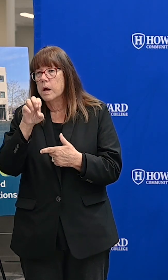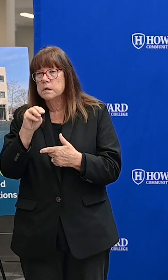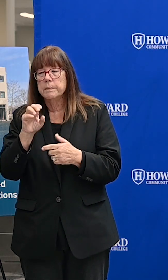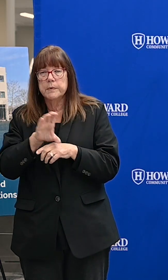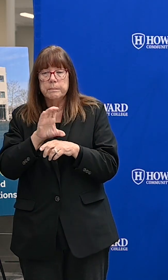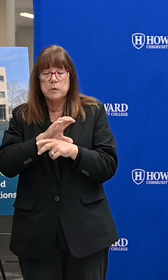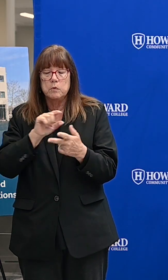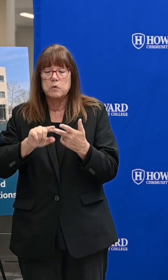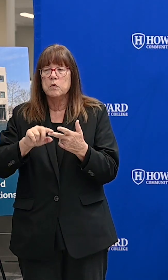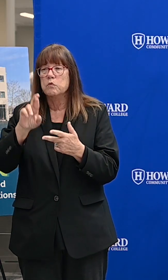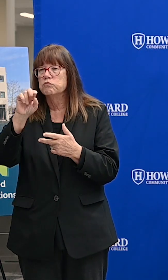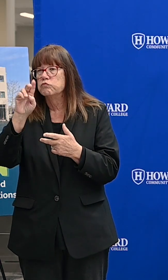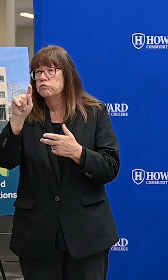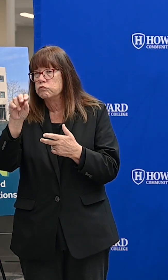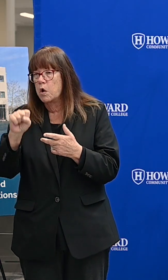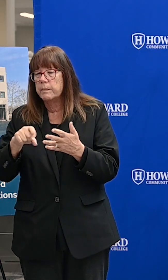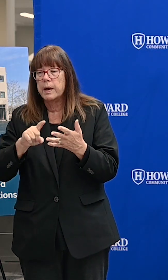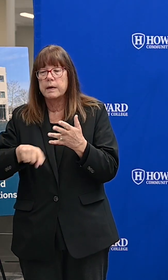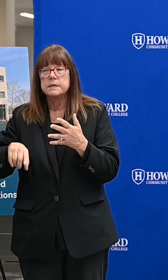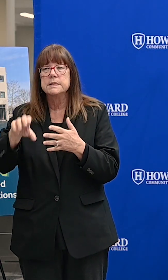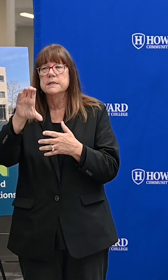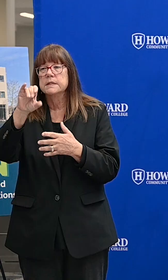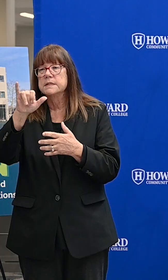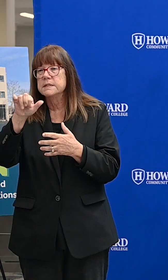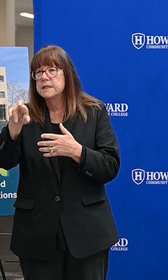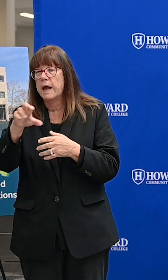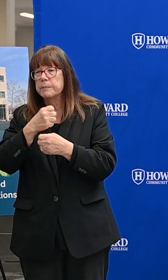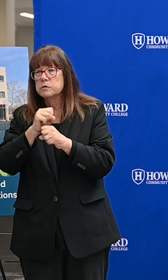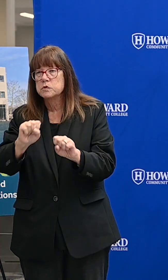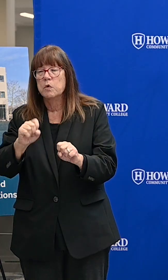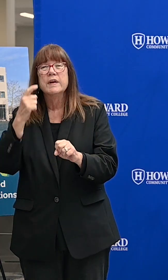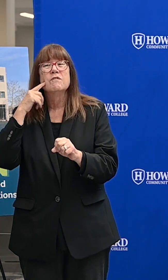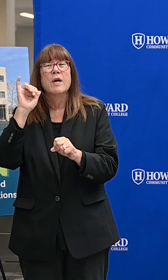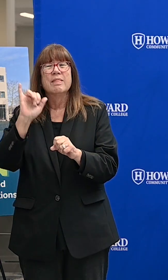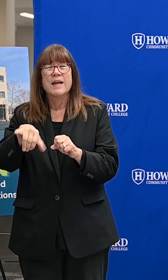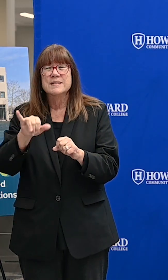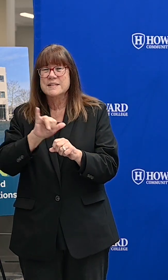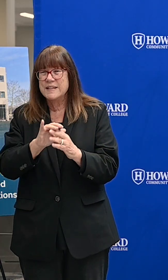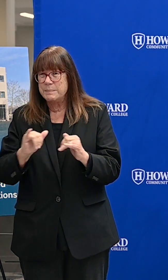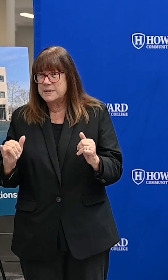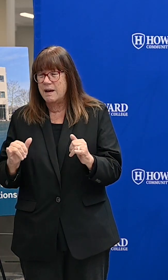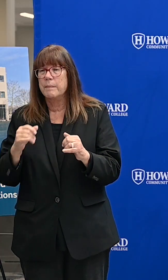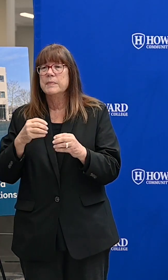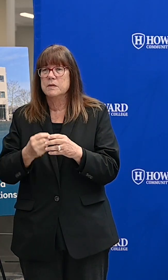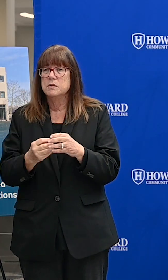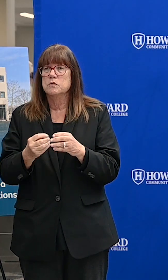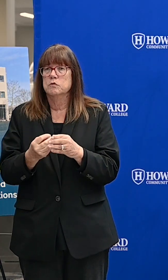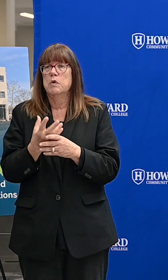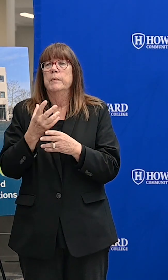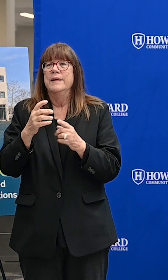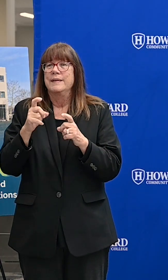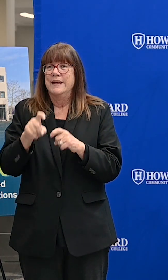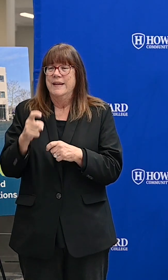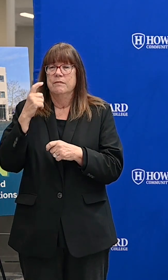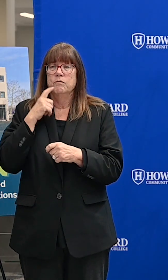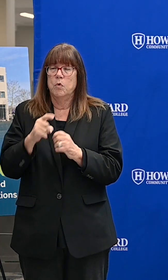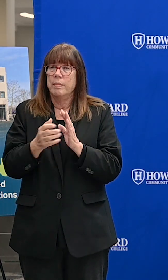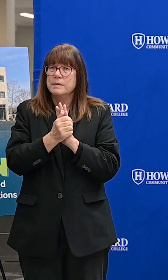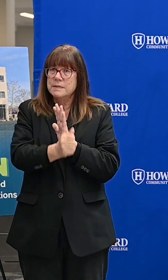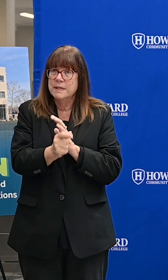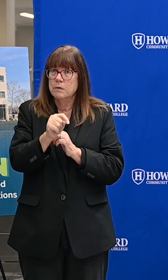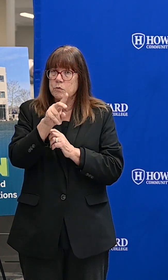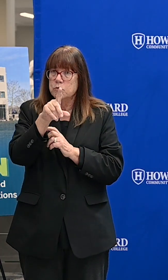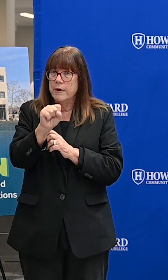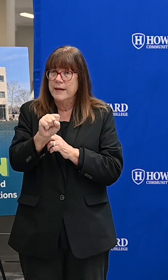robotics, cybersecurity. And at the same time, there's a growing need for the skilled trades and essential services that keep our